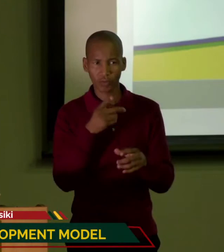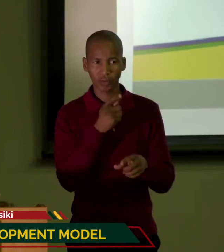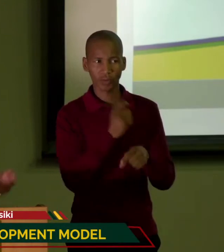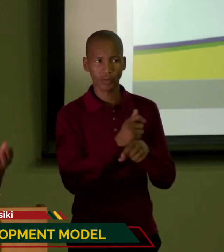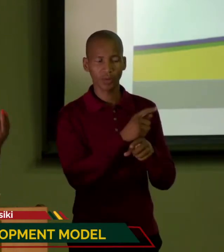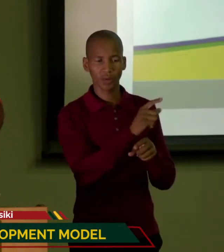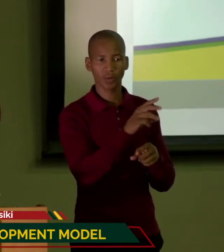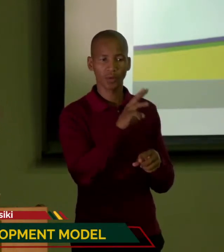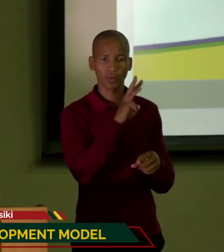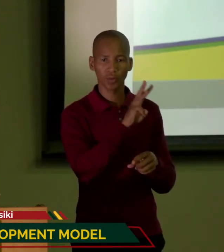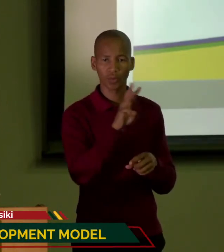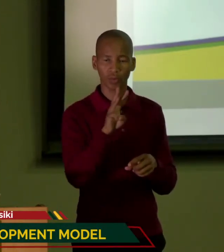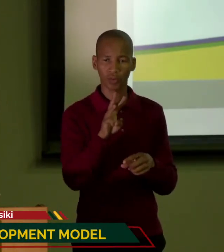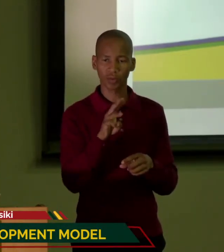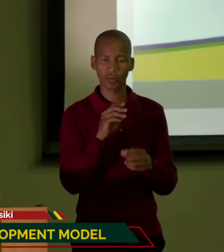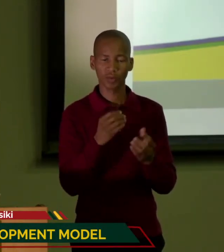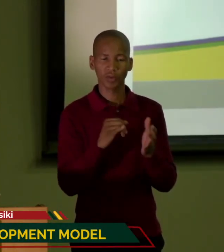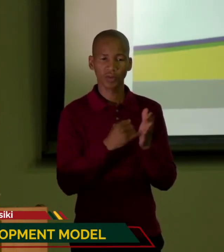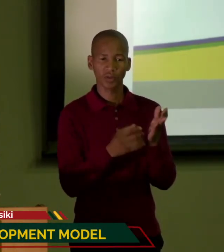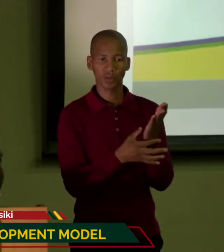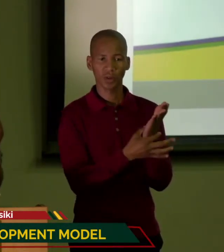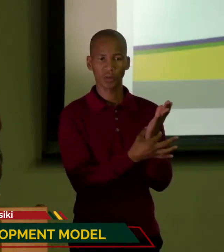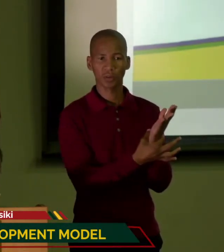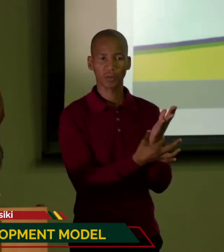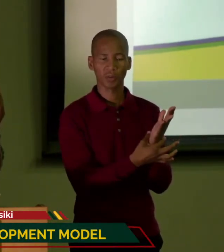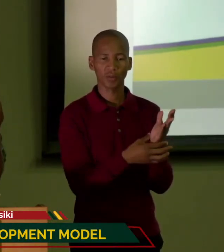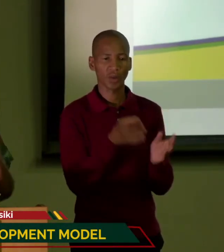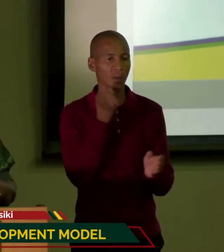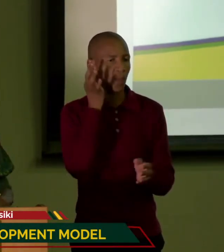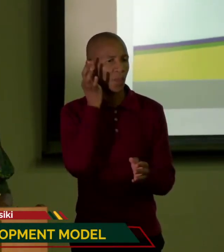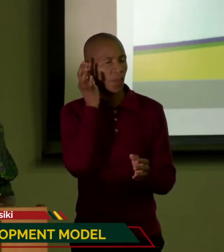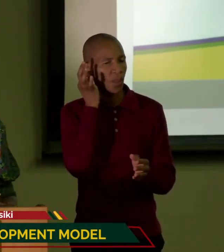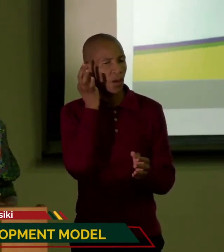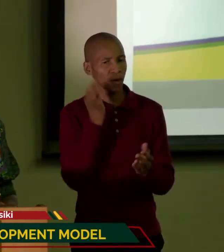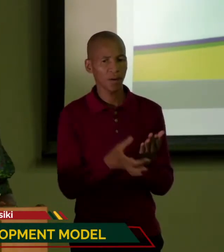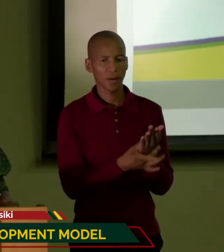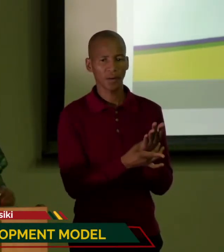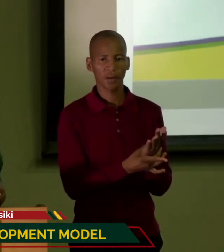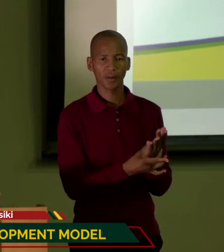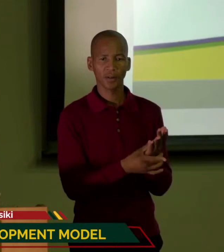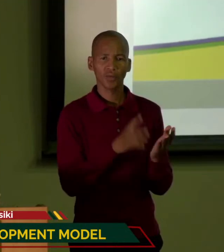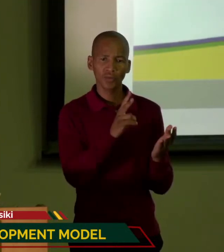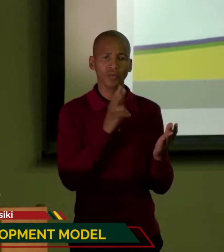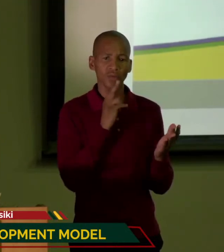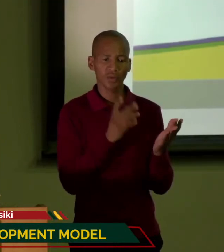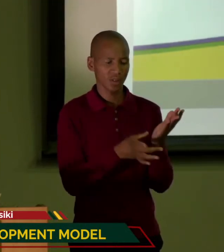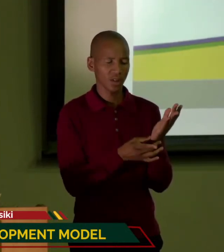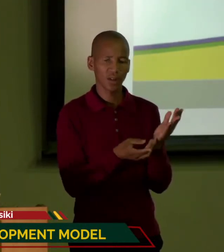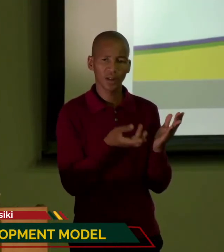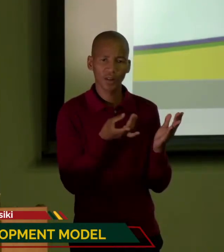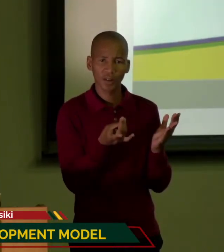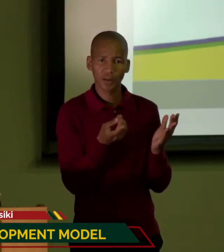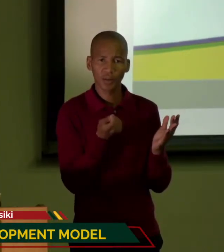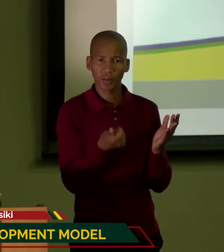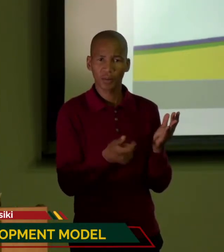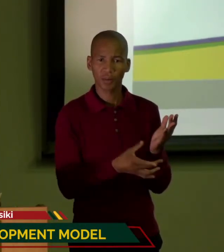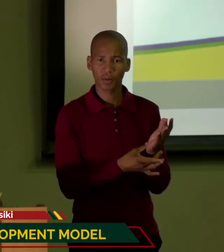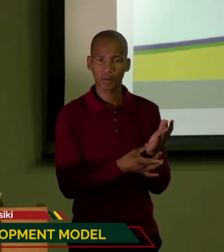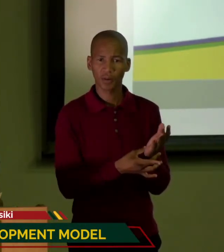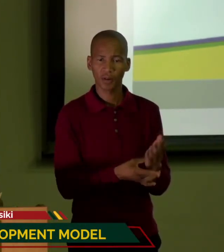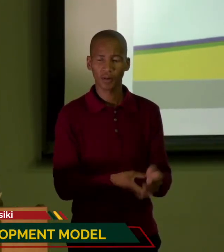uluet intwe nga hapa kutwa I 2,000 elinga nesandla sam ne sausages